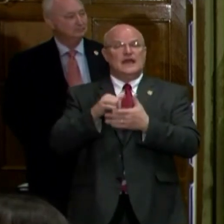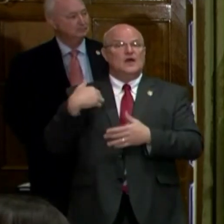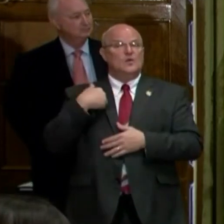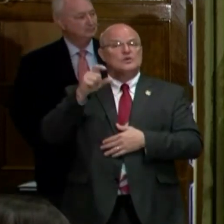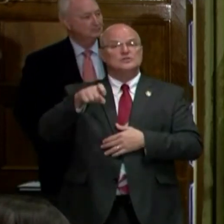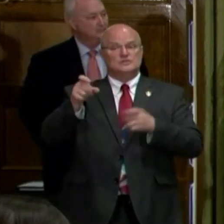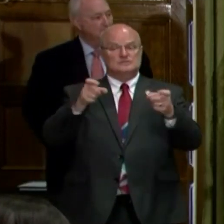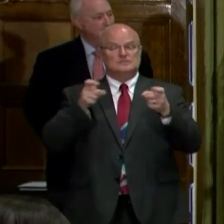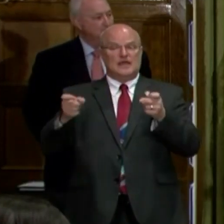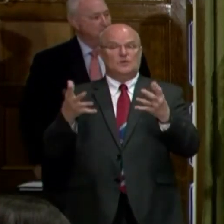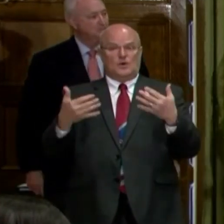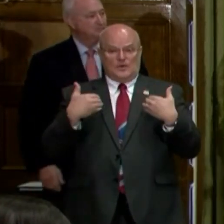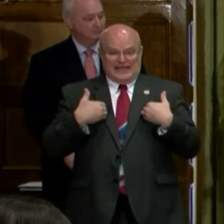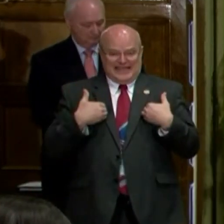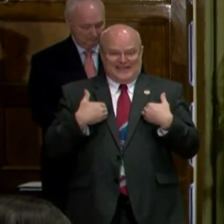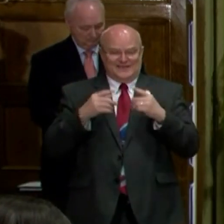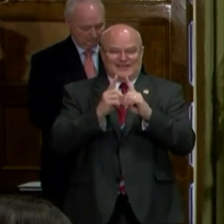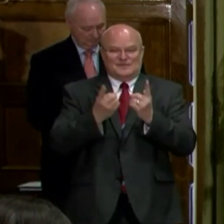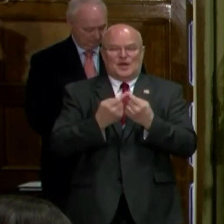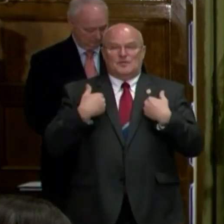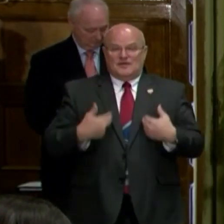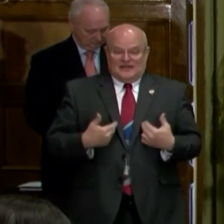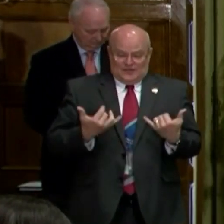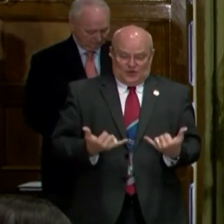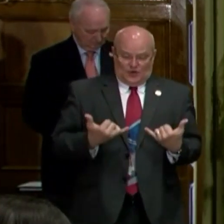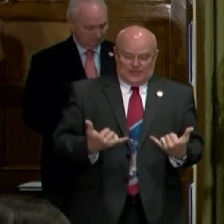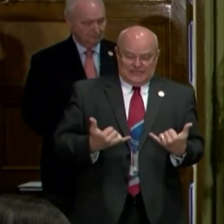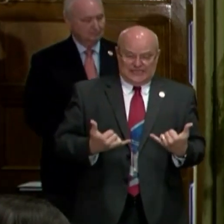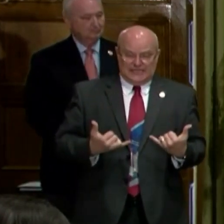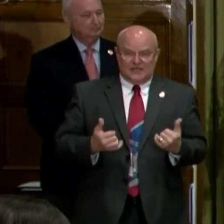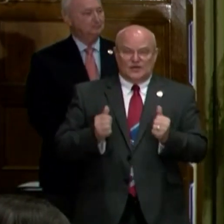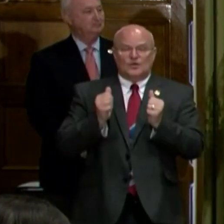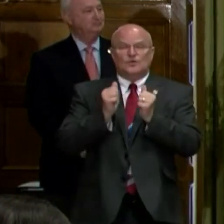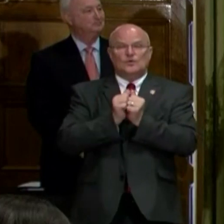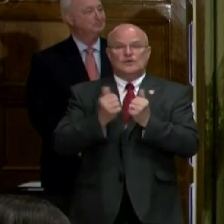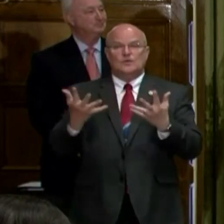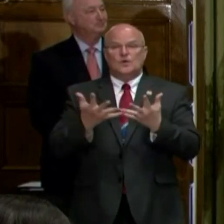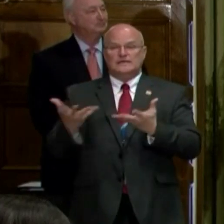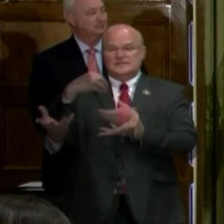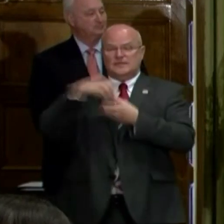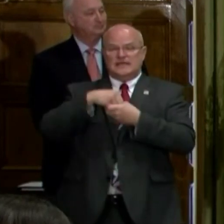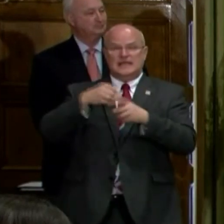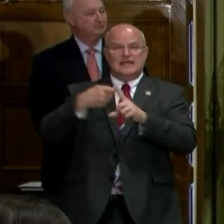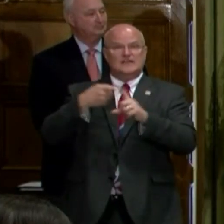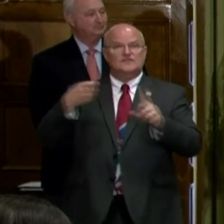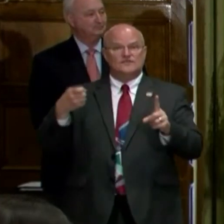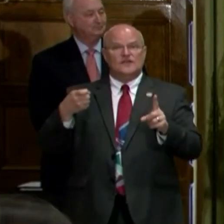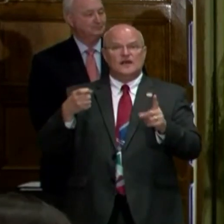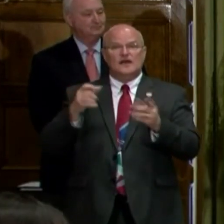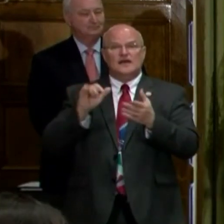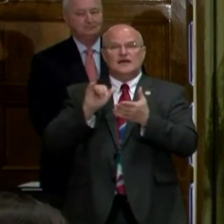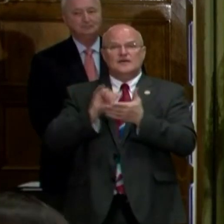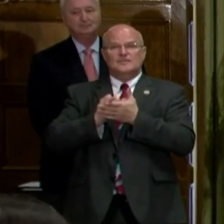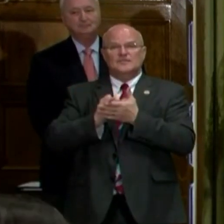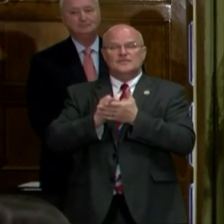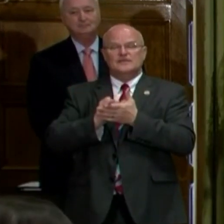should be able to manage what we have at the Department of Health currently with what is coming in from the